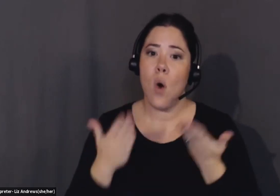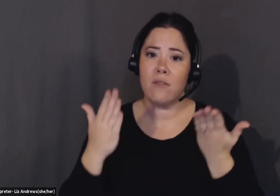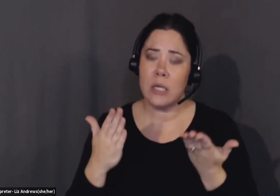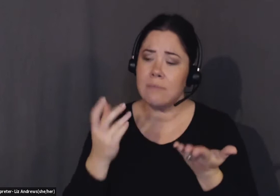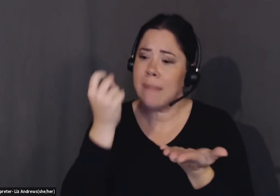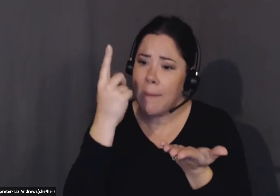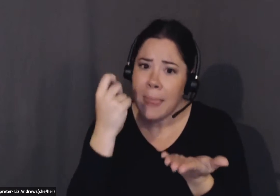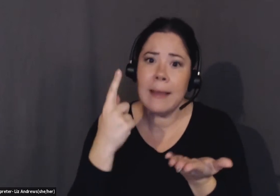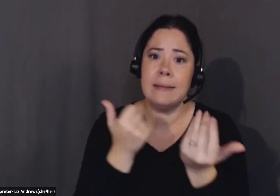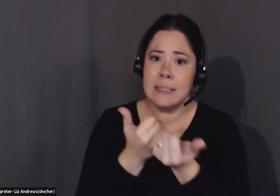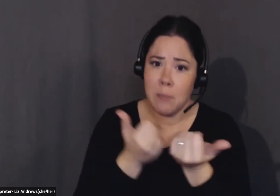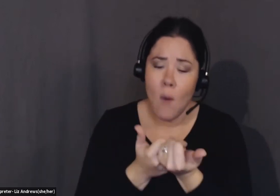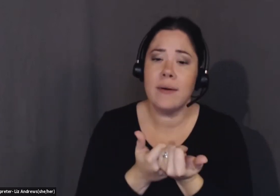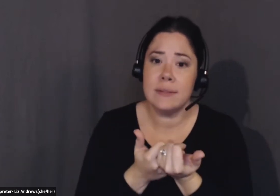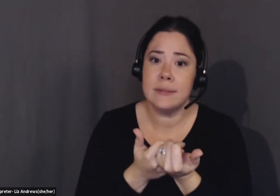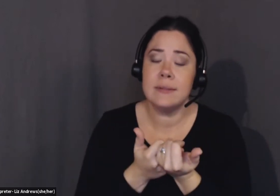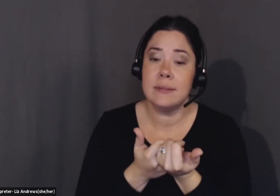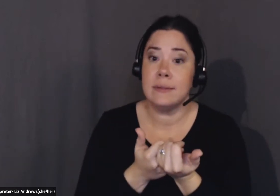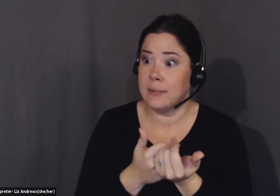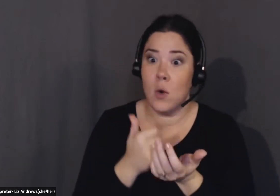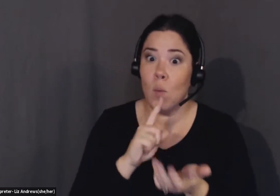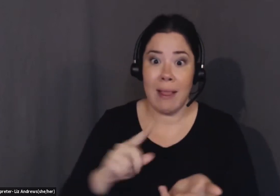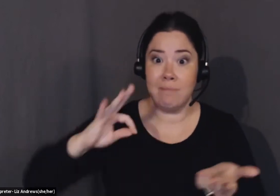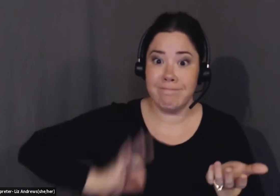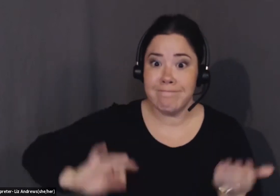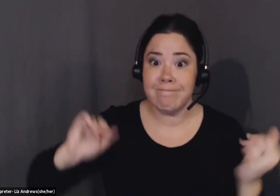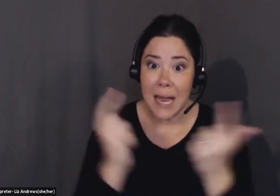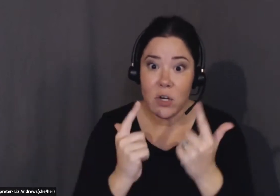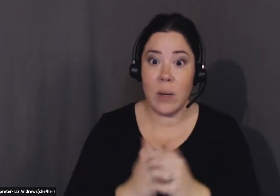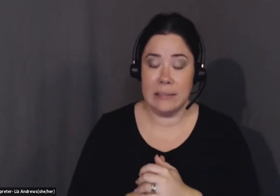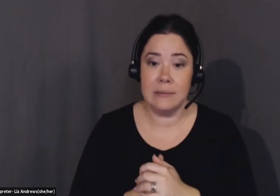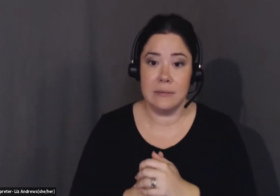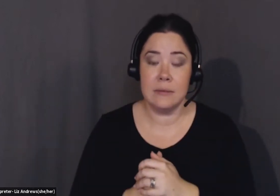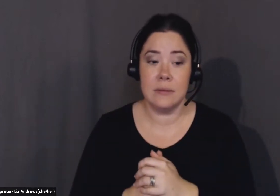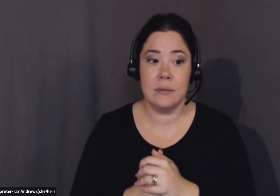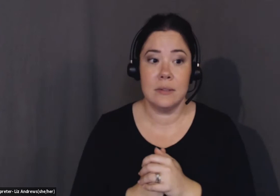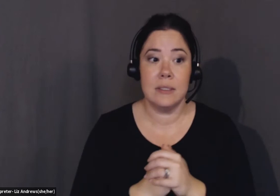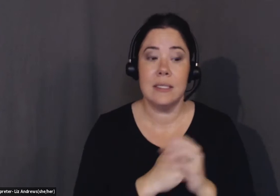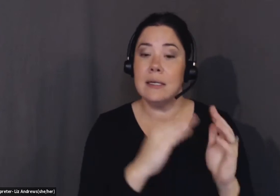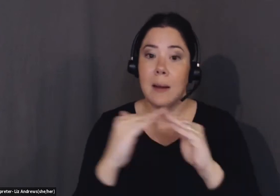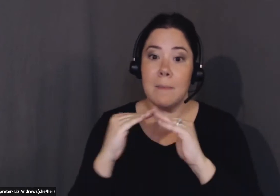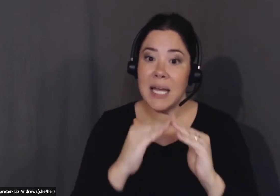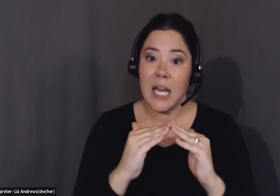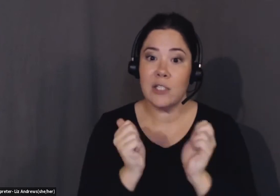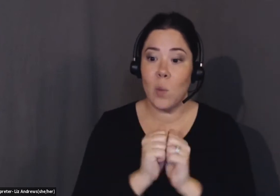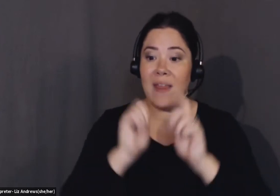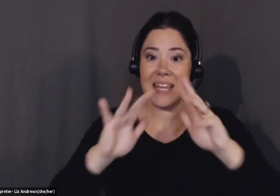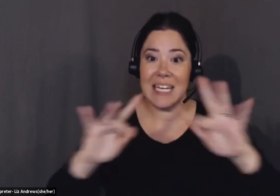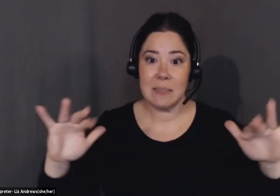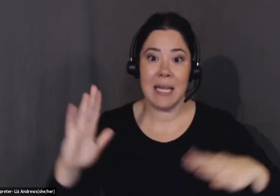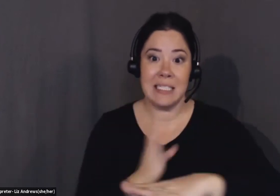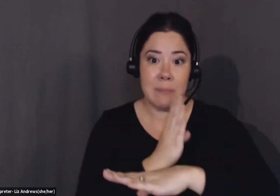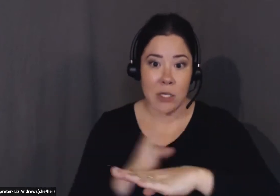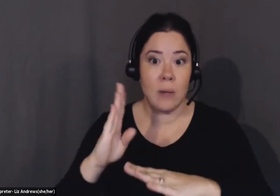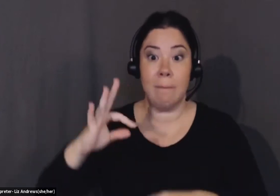others rewards everyone involved. Peers across the disability spectrum benefit from sharing